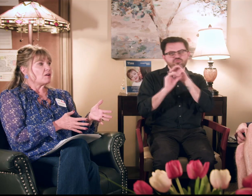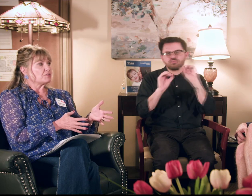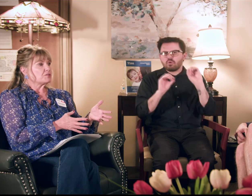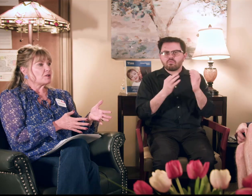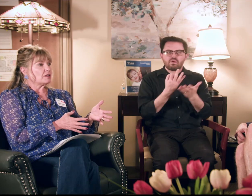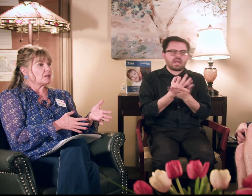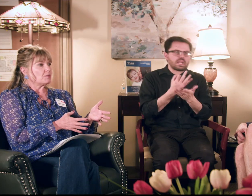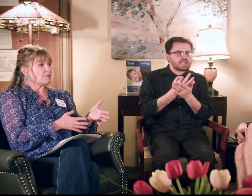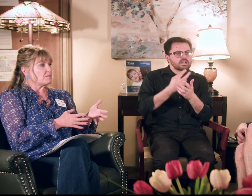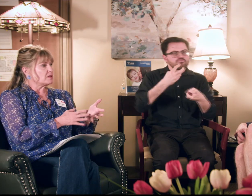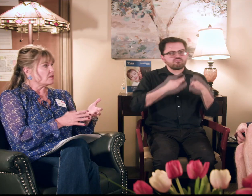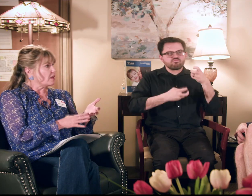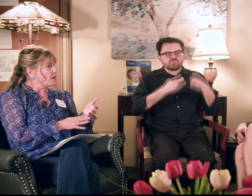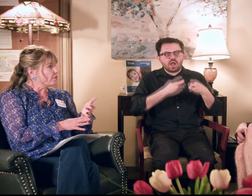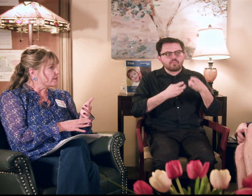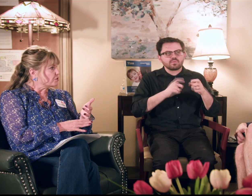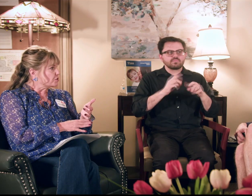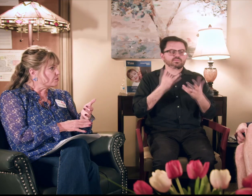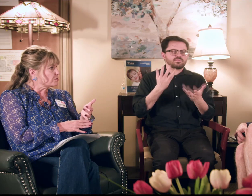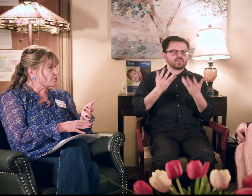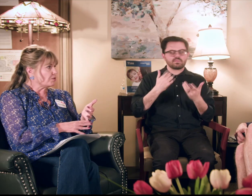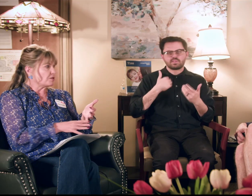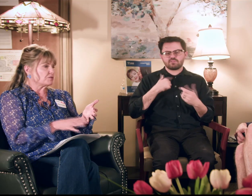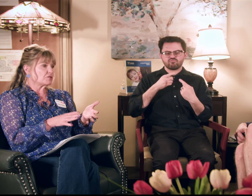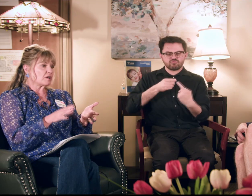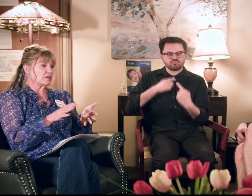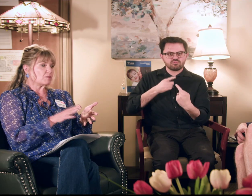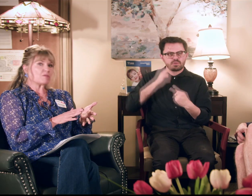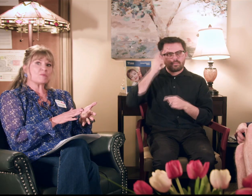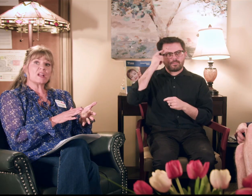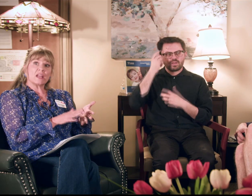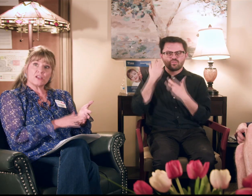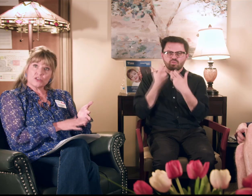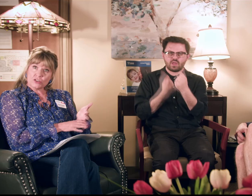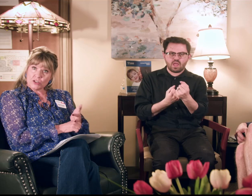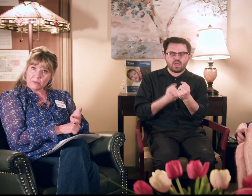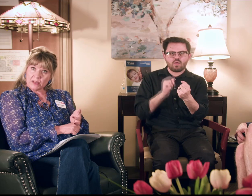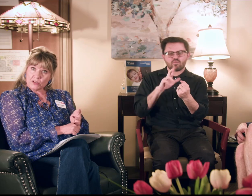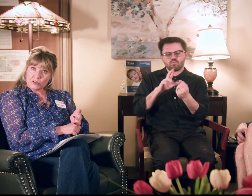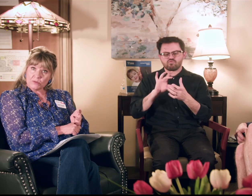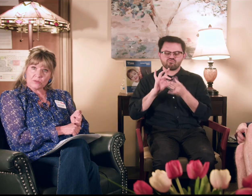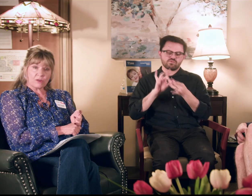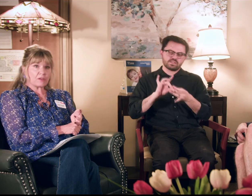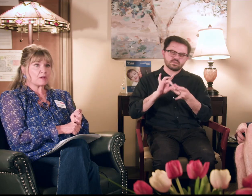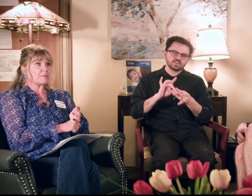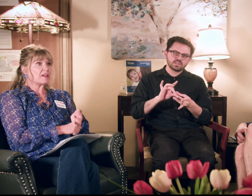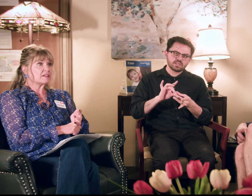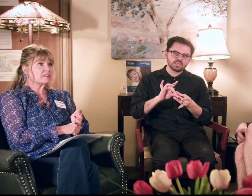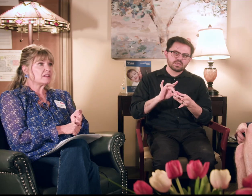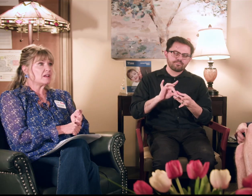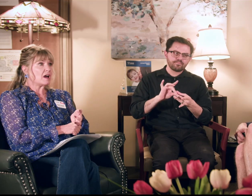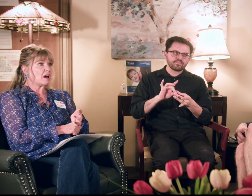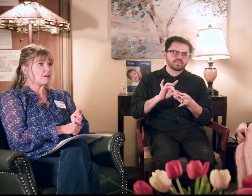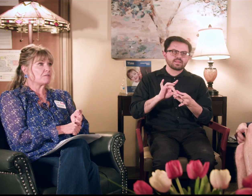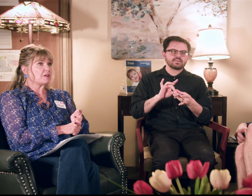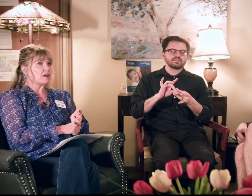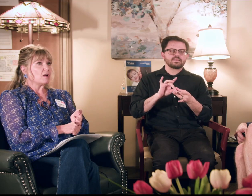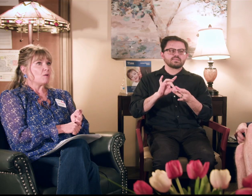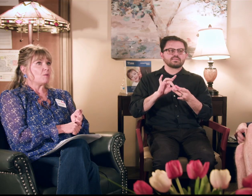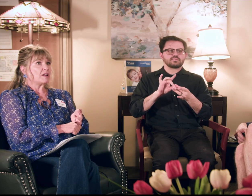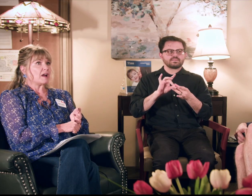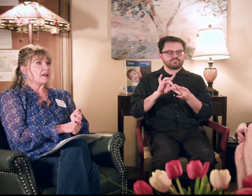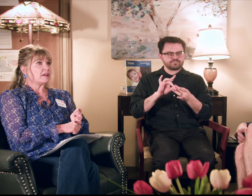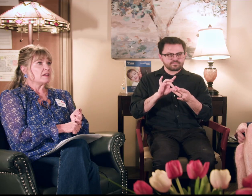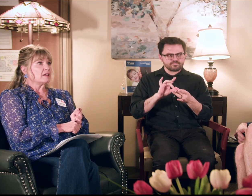issues, they are struggling with mental health issues, or they're struggling with relationship issues. The complexity